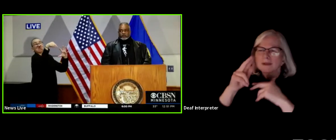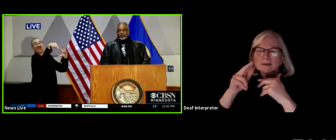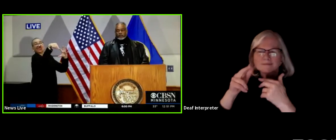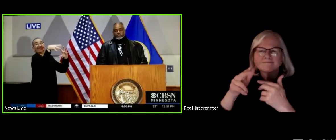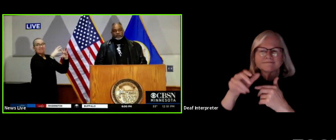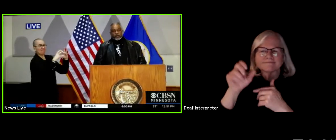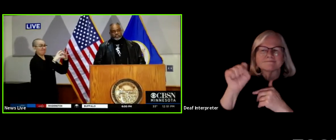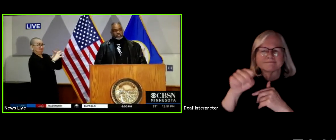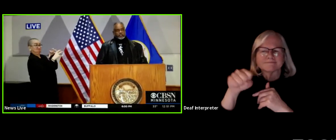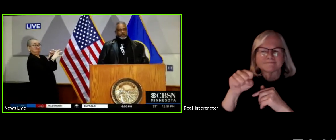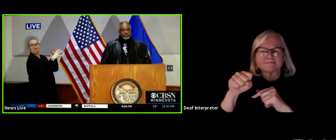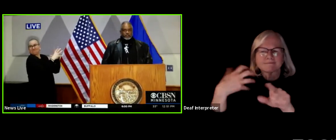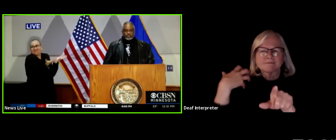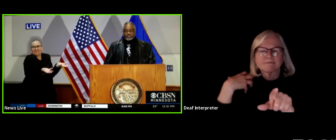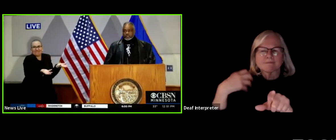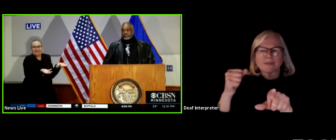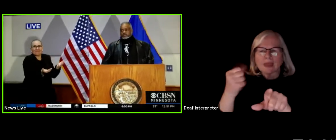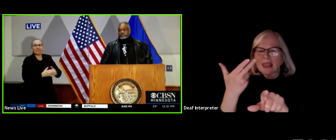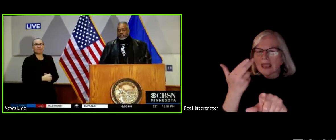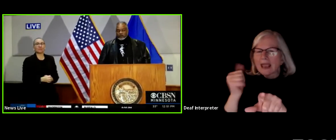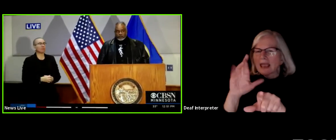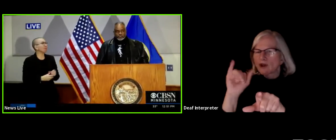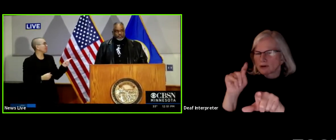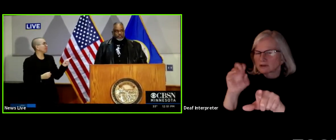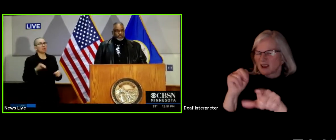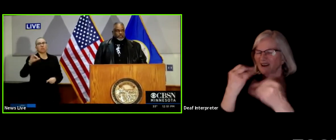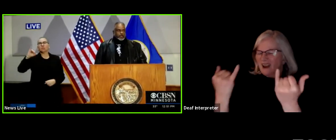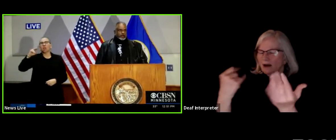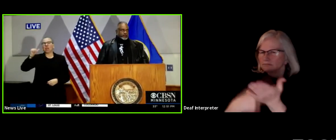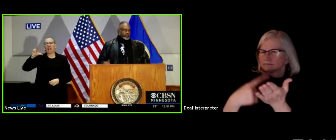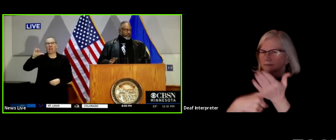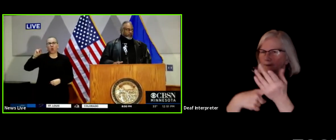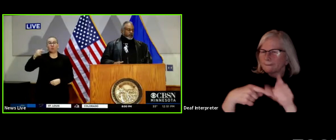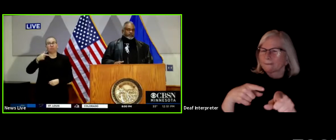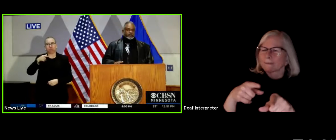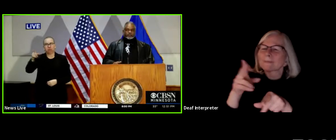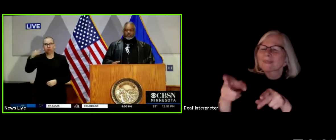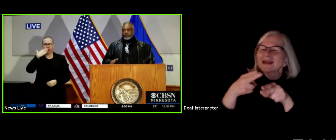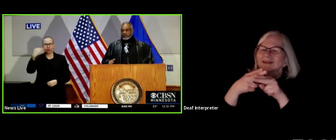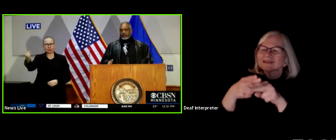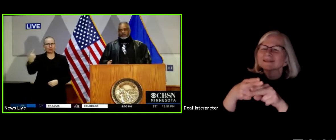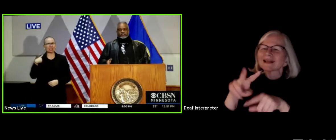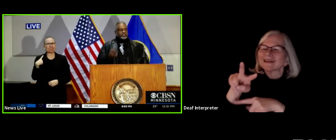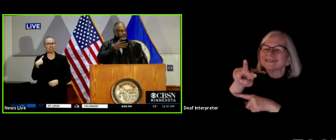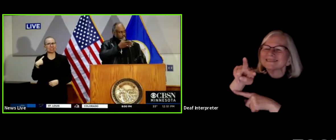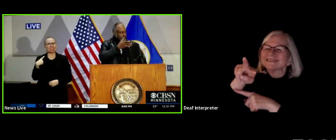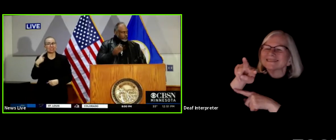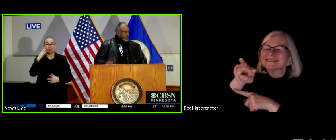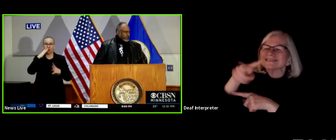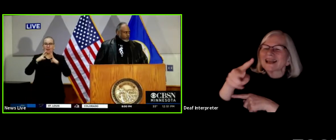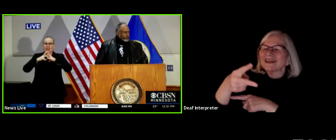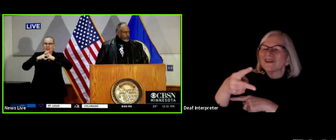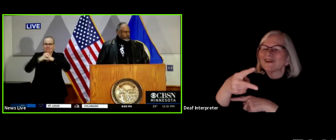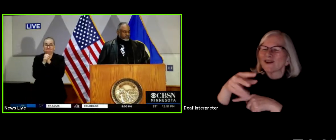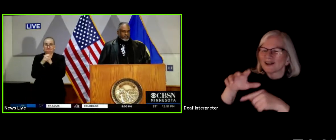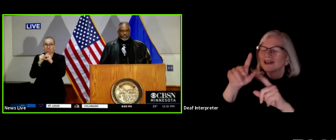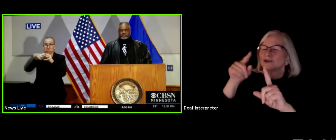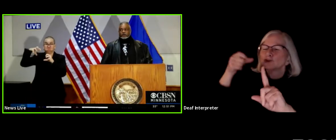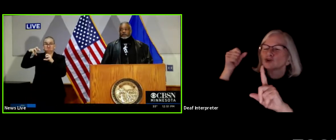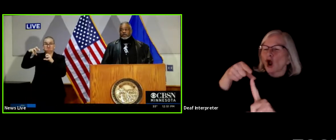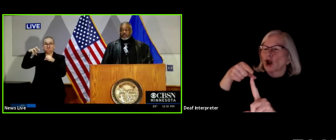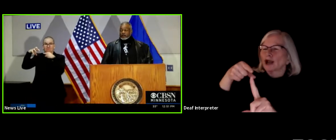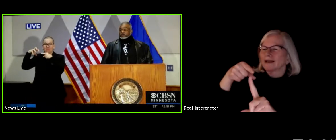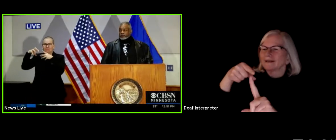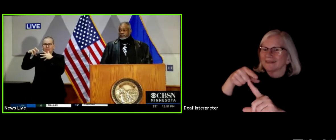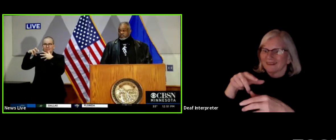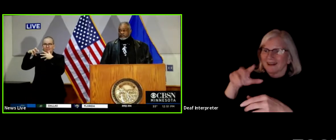It's a great question about secondary targets, and it is a question that we have brought up at the Department of Public Safety with both Chief